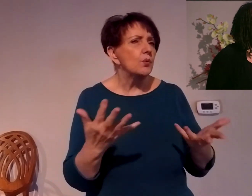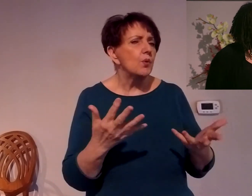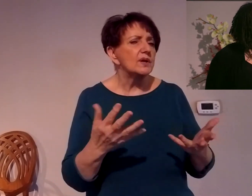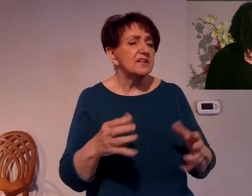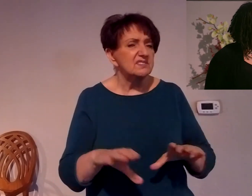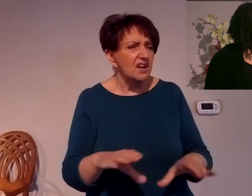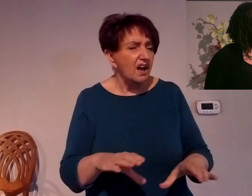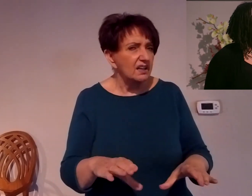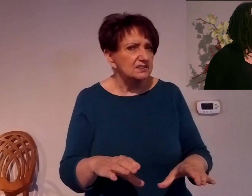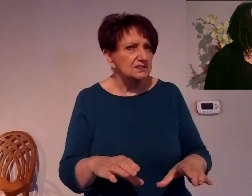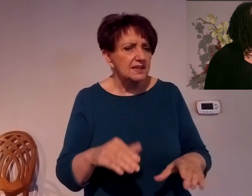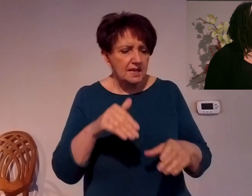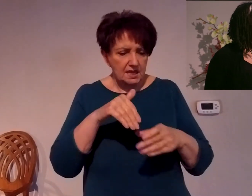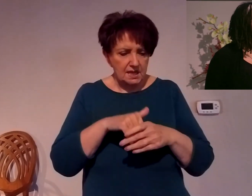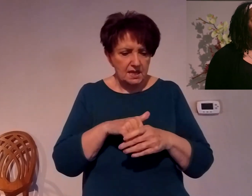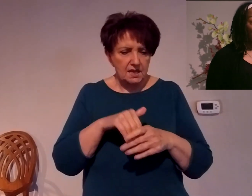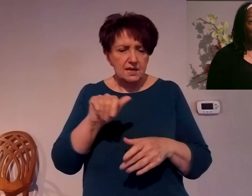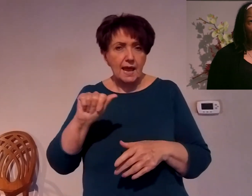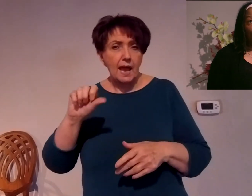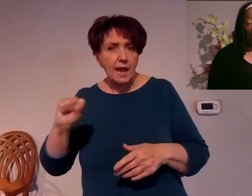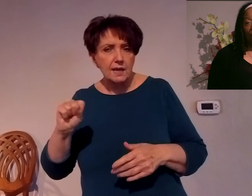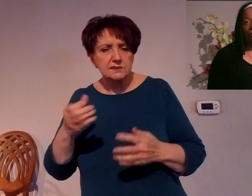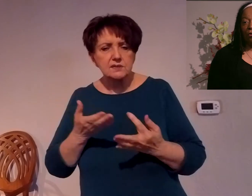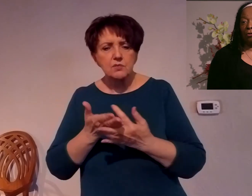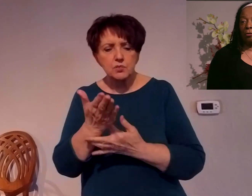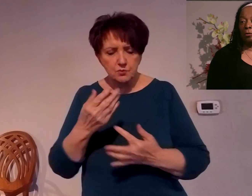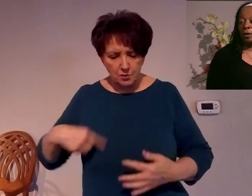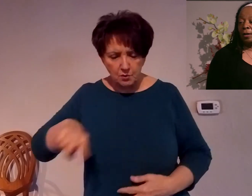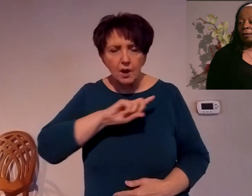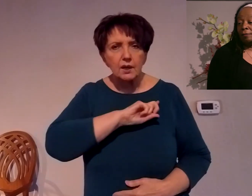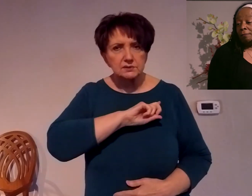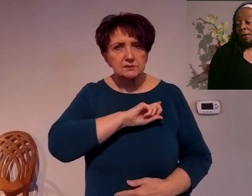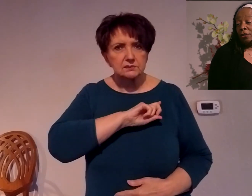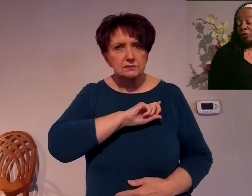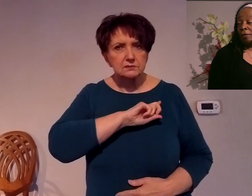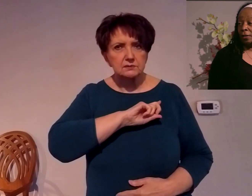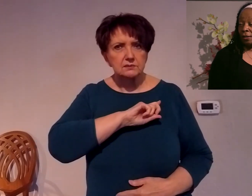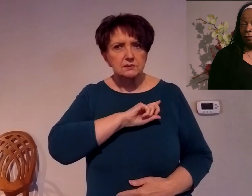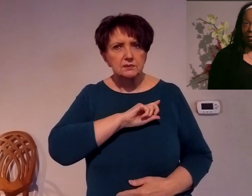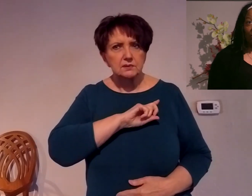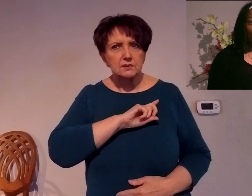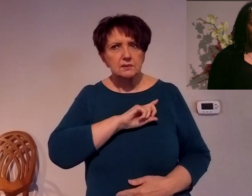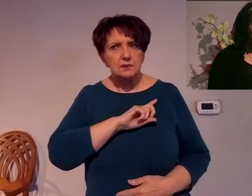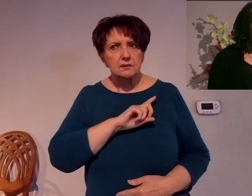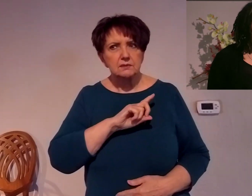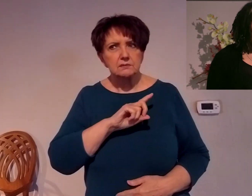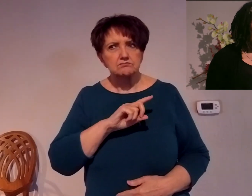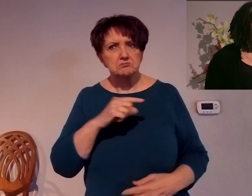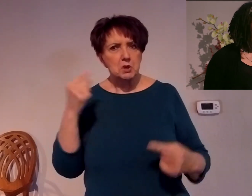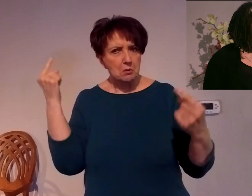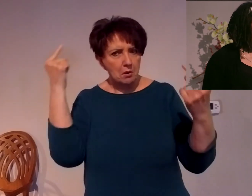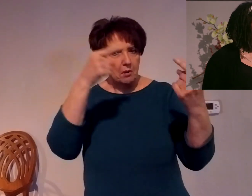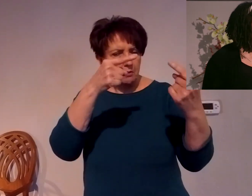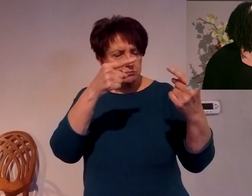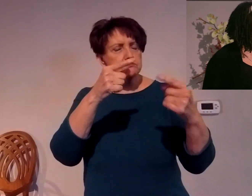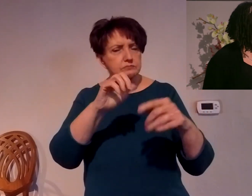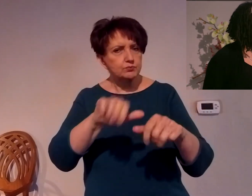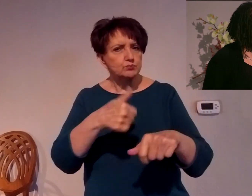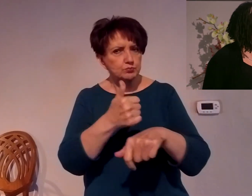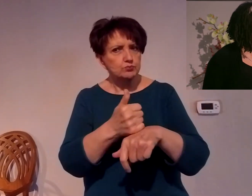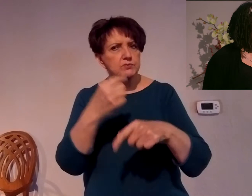us, and through us in order for us to achieve the intentions that we set and